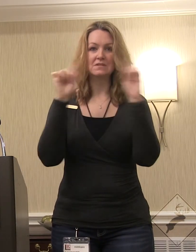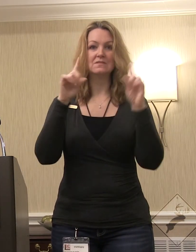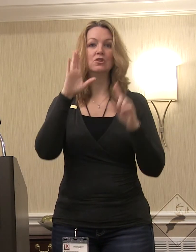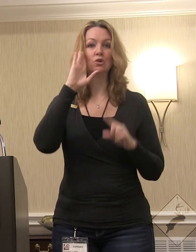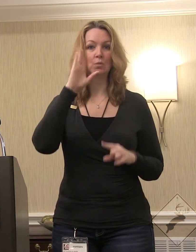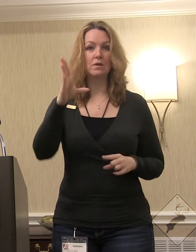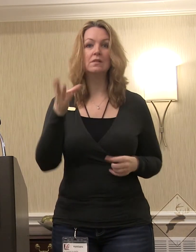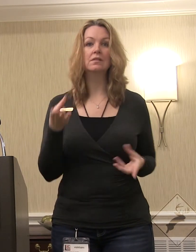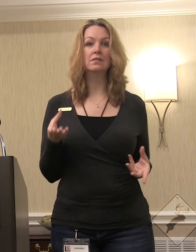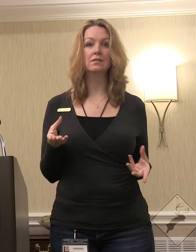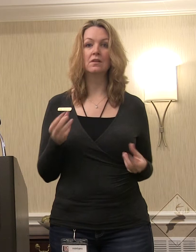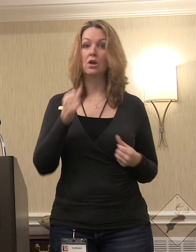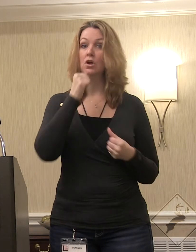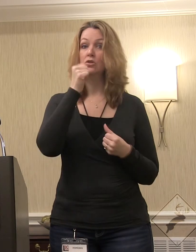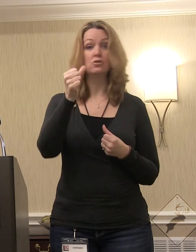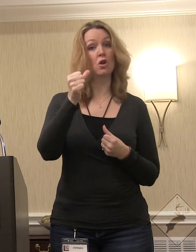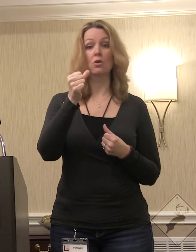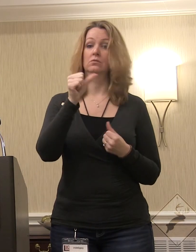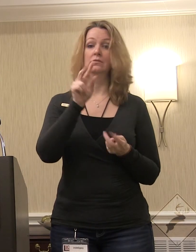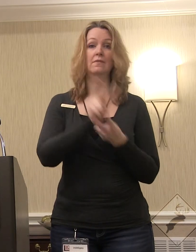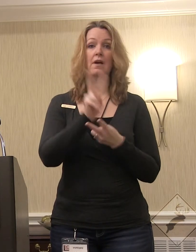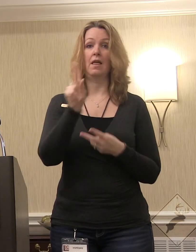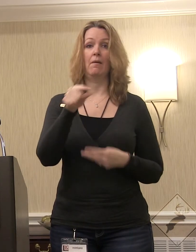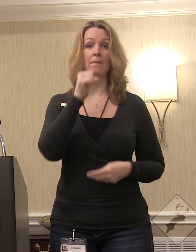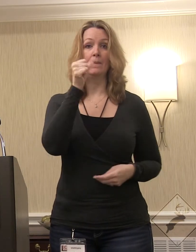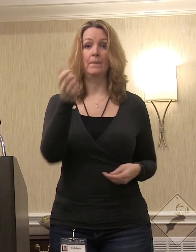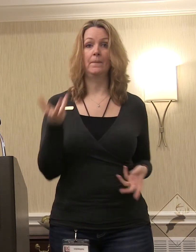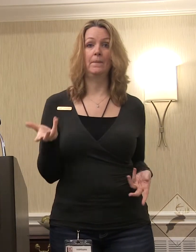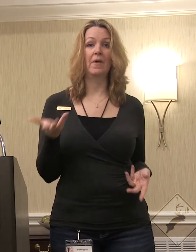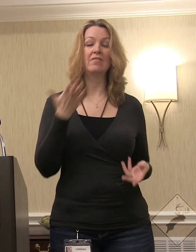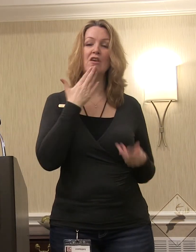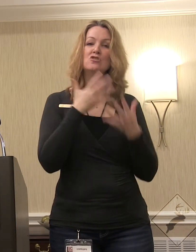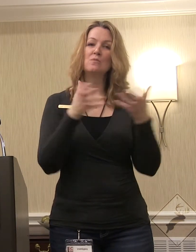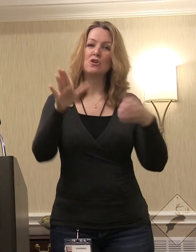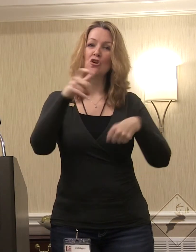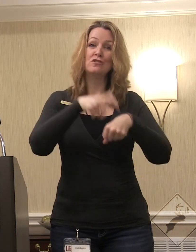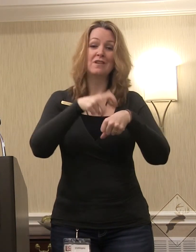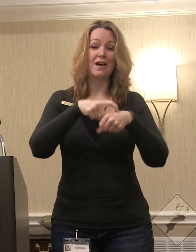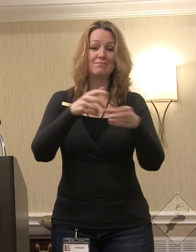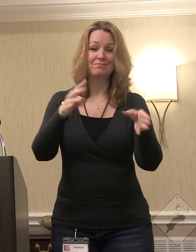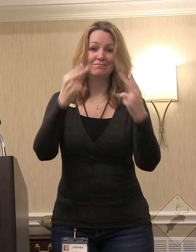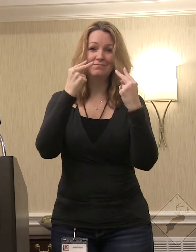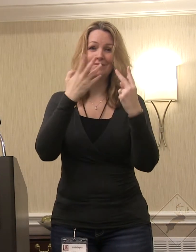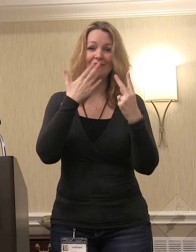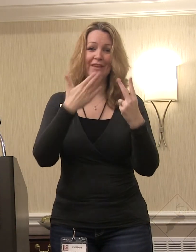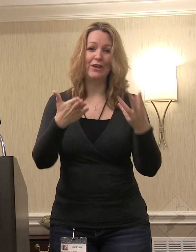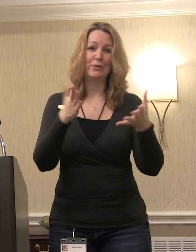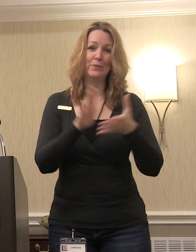Don't screw it up. Thank you for your time and attention.